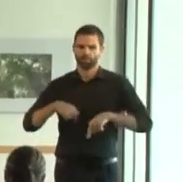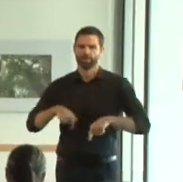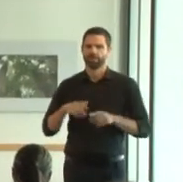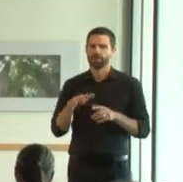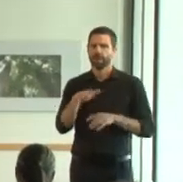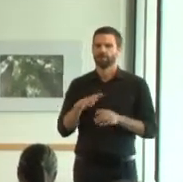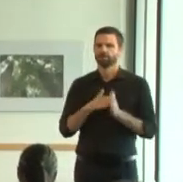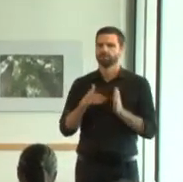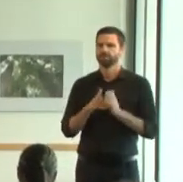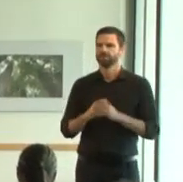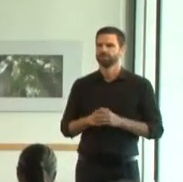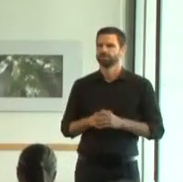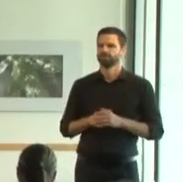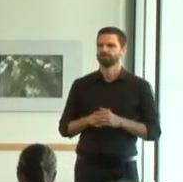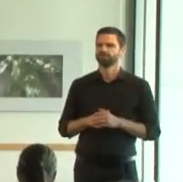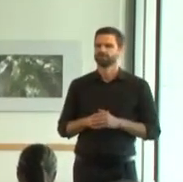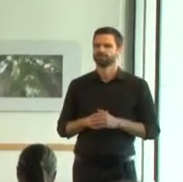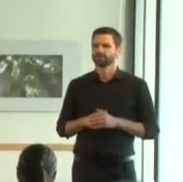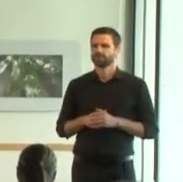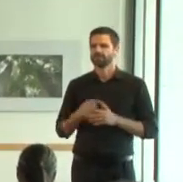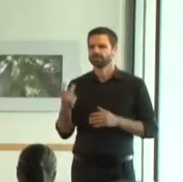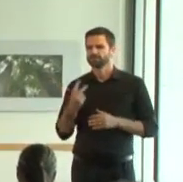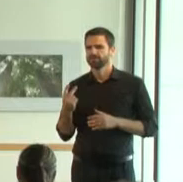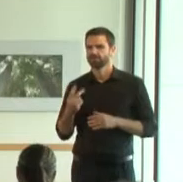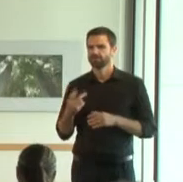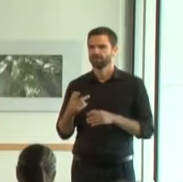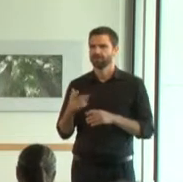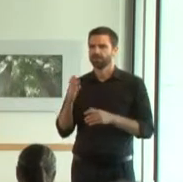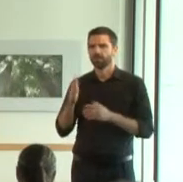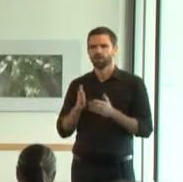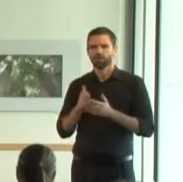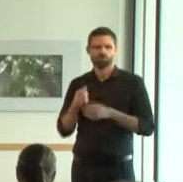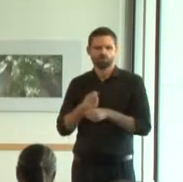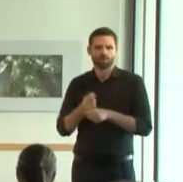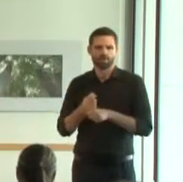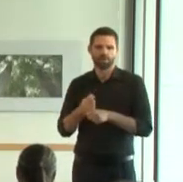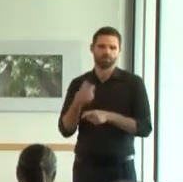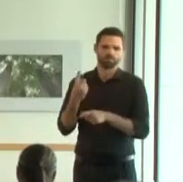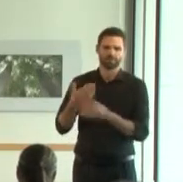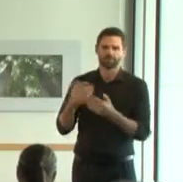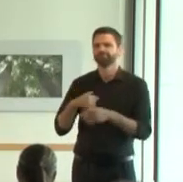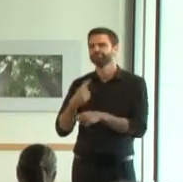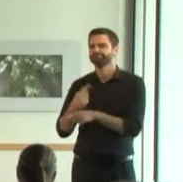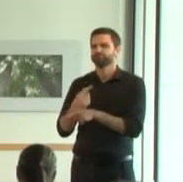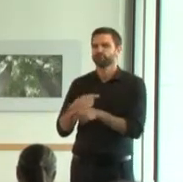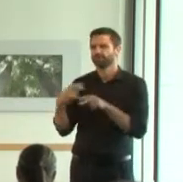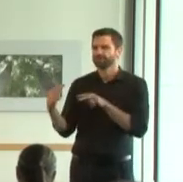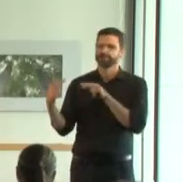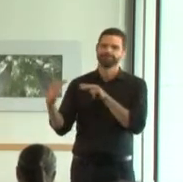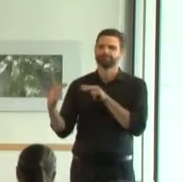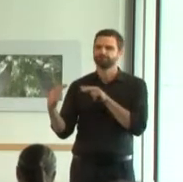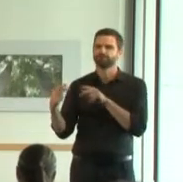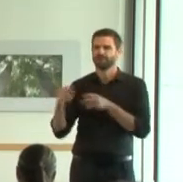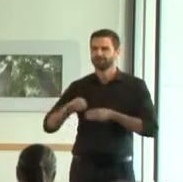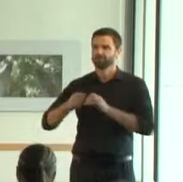New Zealand. Kind of half finished each other's sentence over a coffee table, you know, kind of looking longingly into each other's eyes, and we came up with